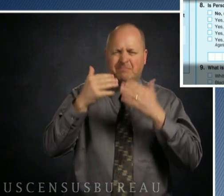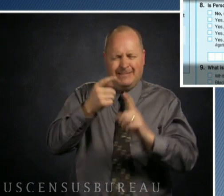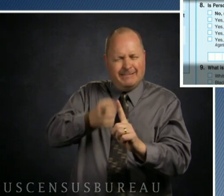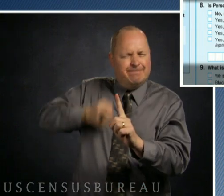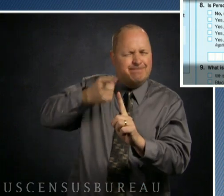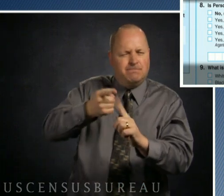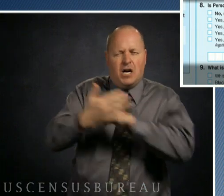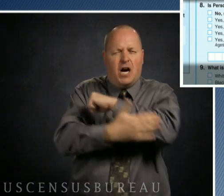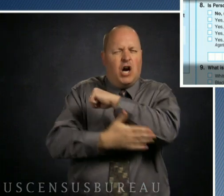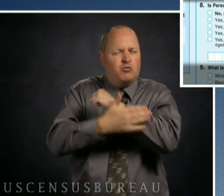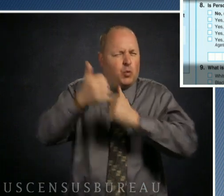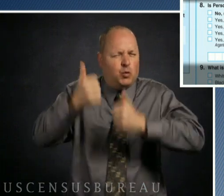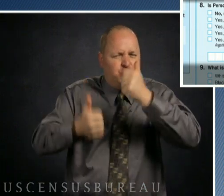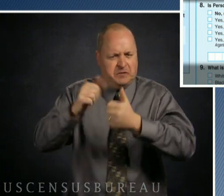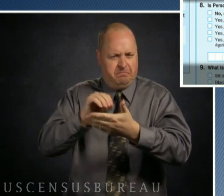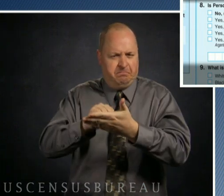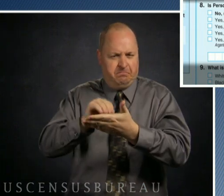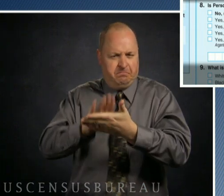origin.